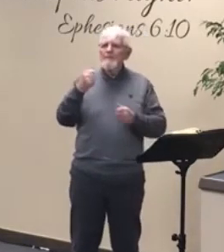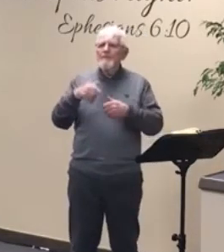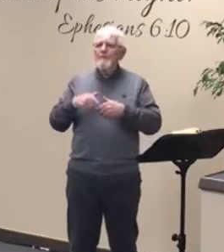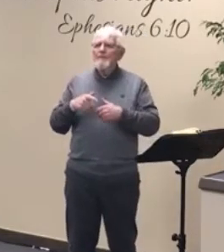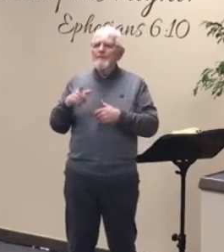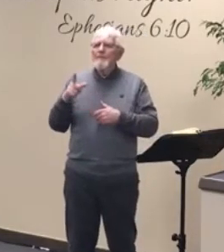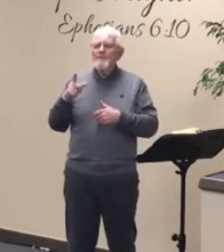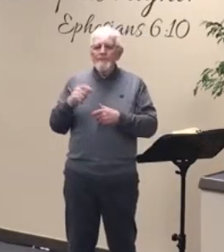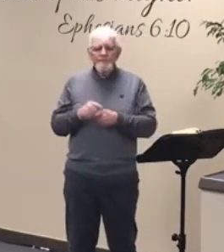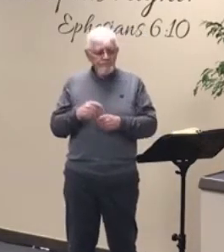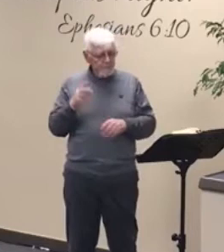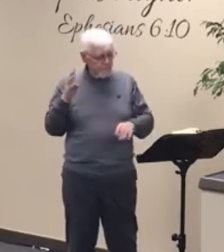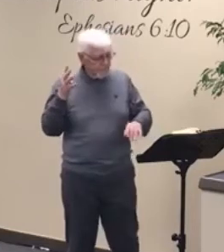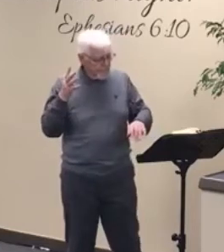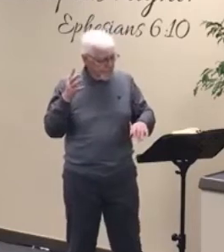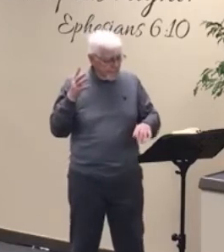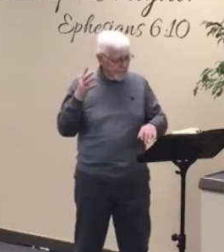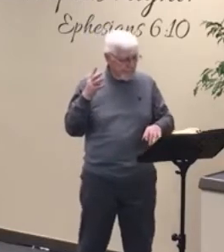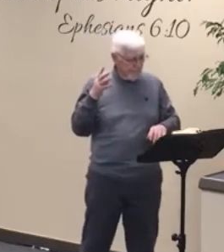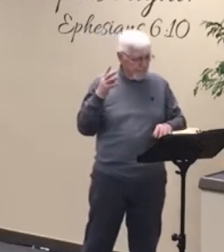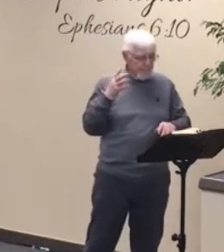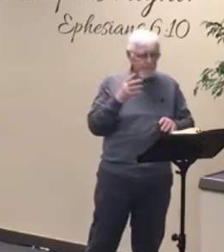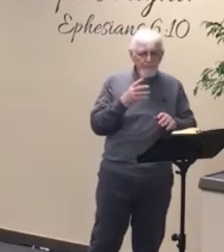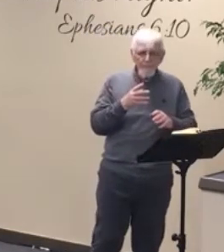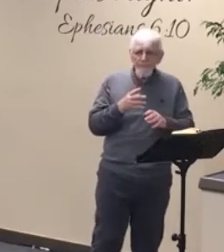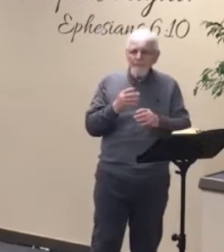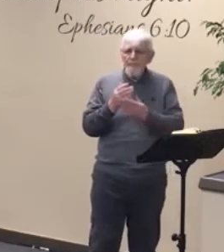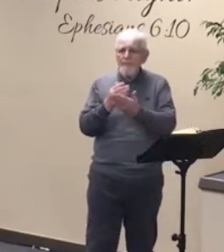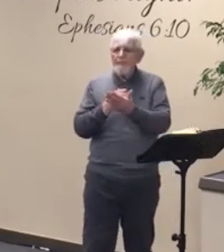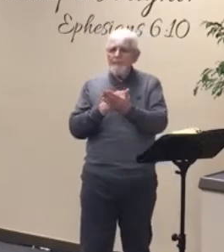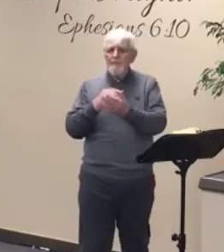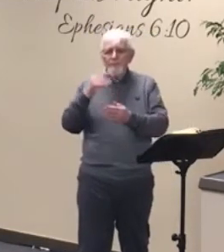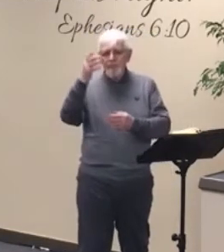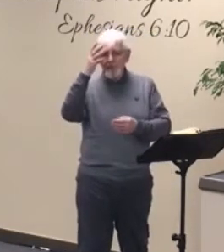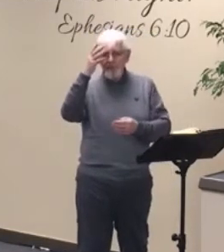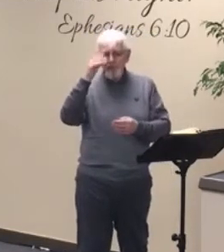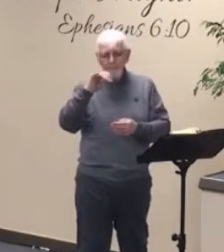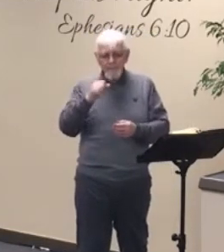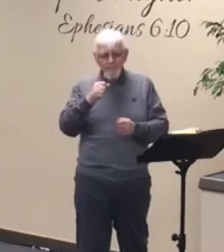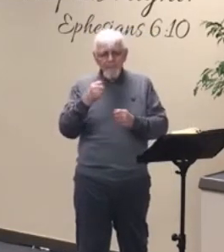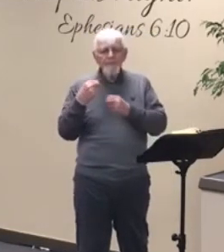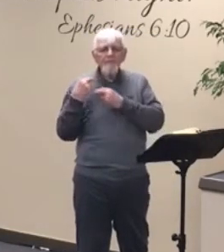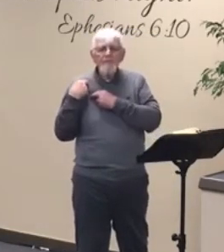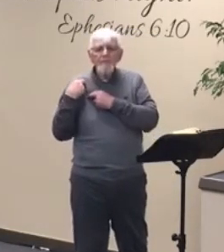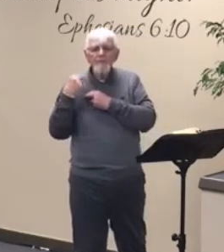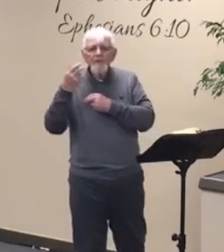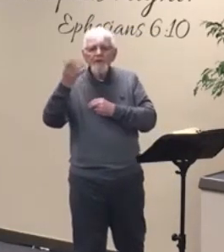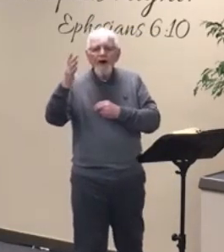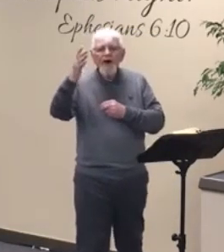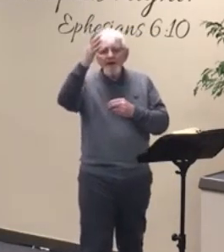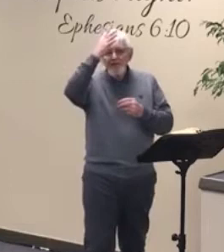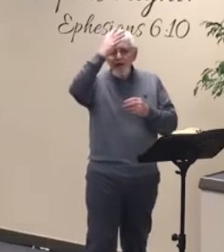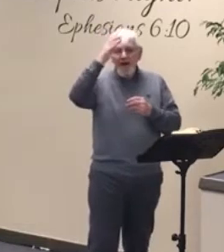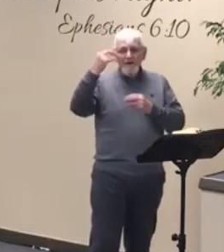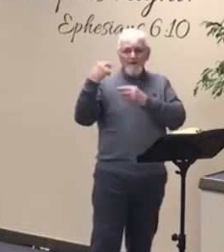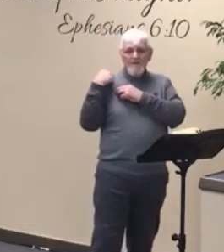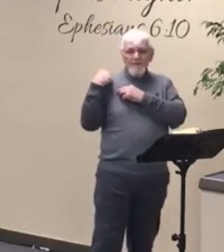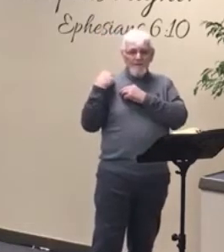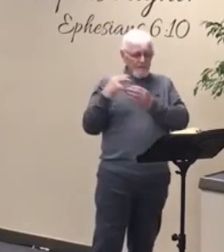know, number four in the process, the Father is responsible. God the Father is responsible. Look at